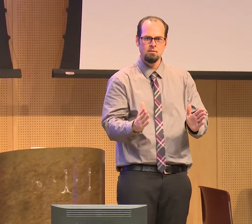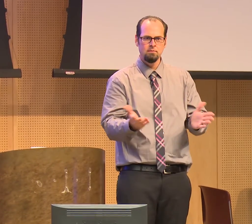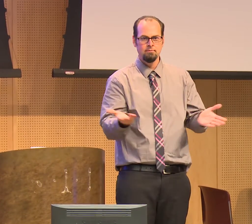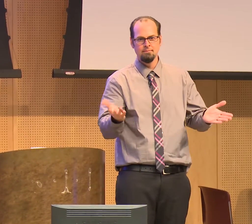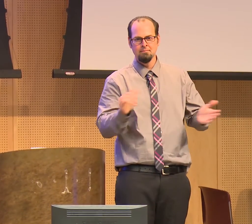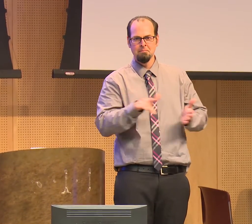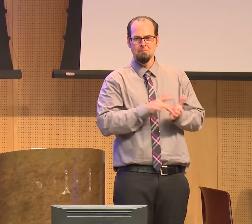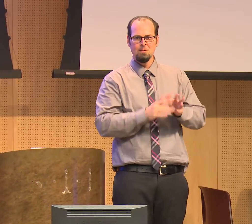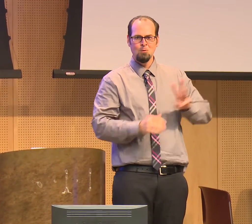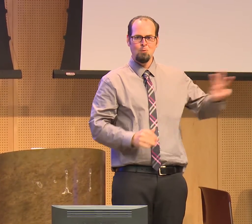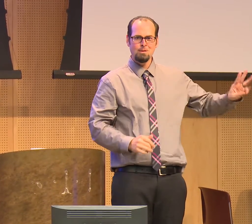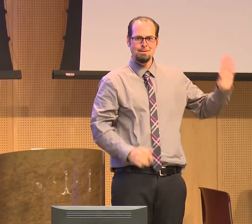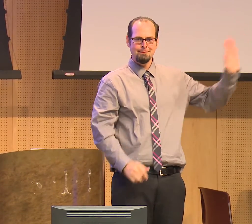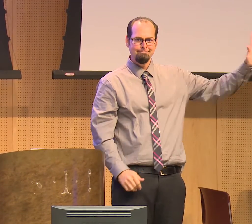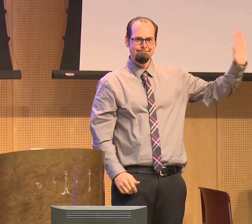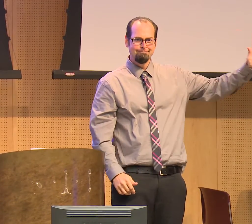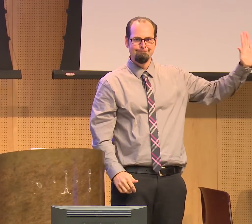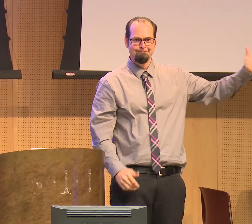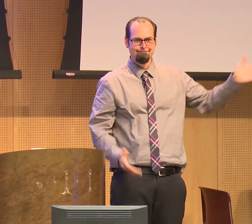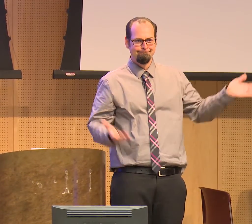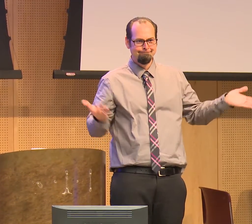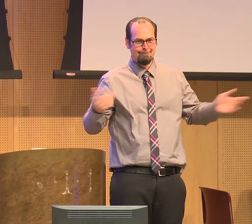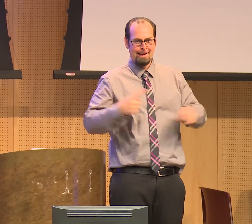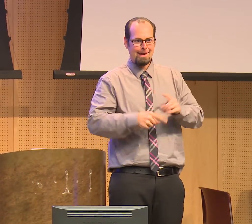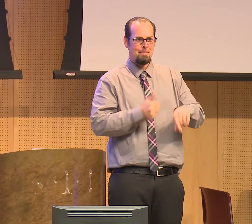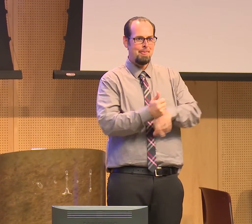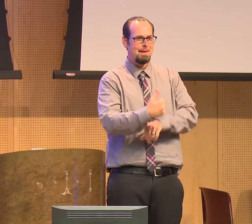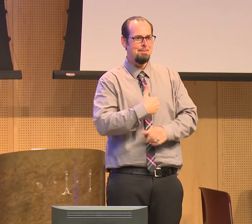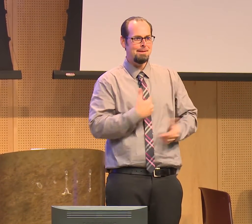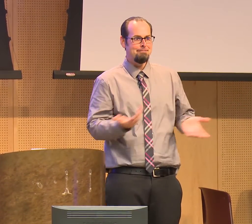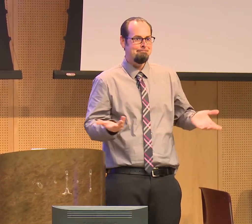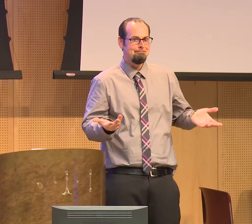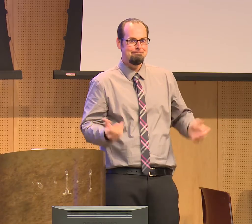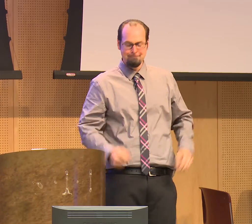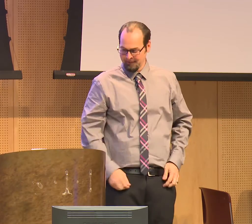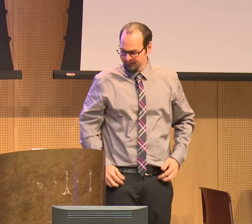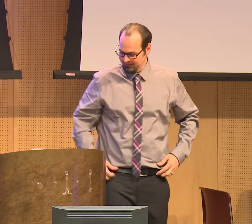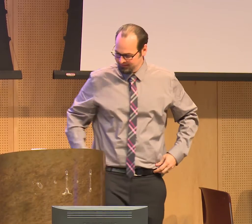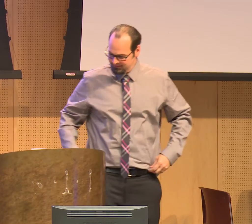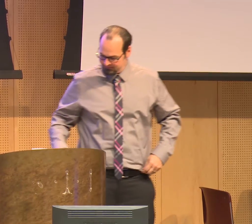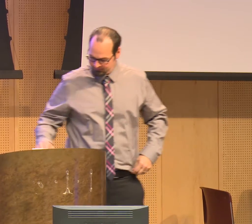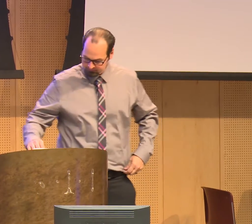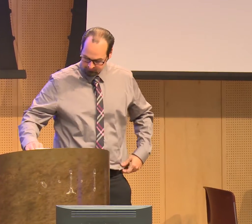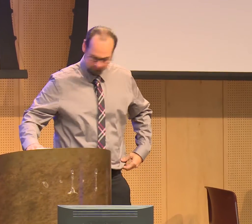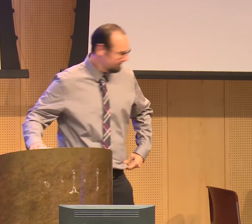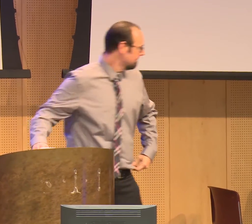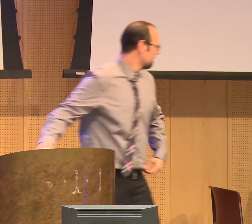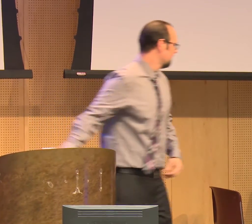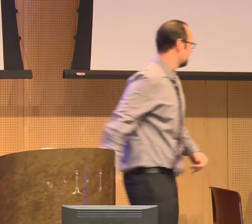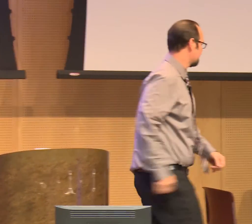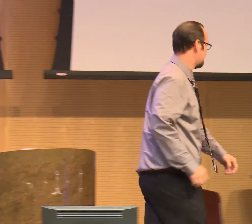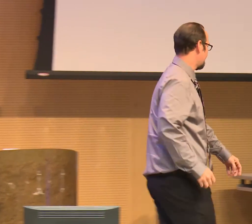as looking more like table. But that was out in the Midwest. You really couldn't blame my family for that.